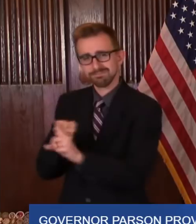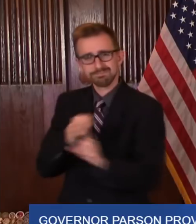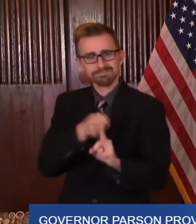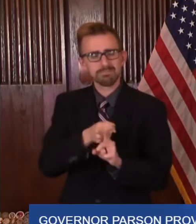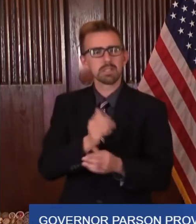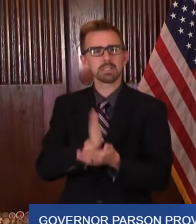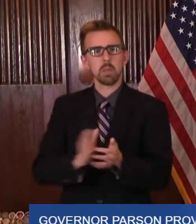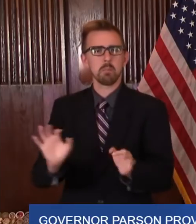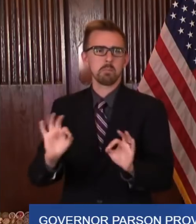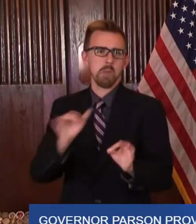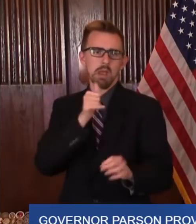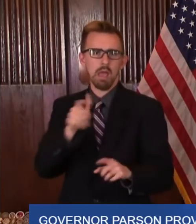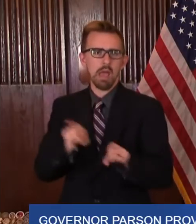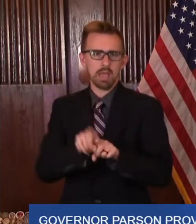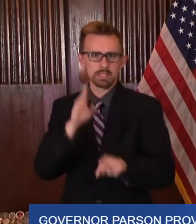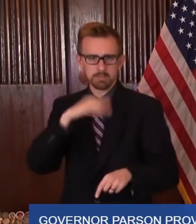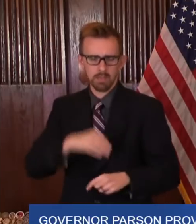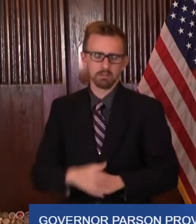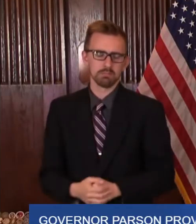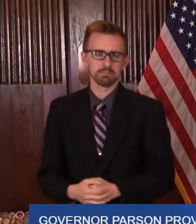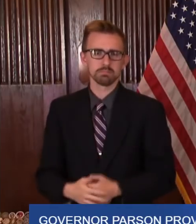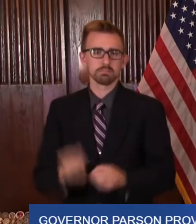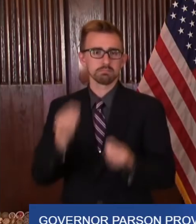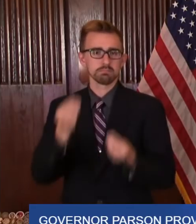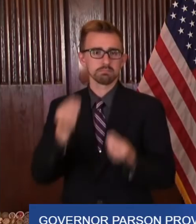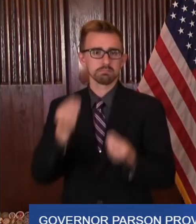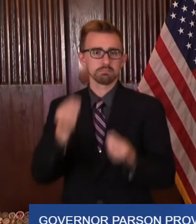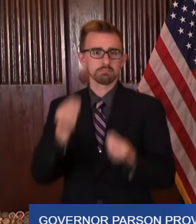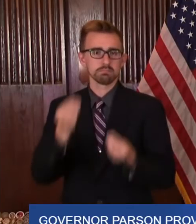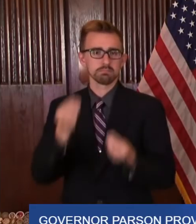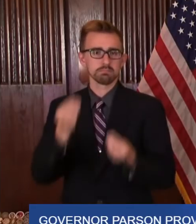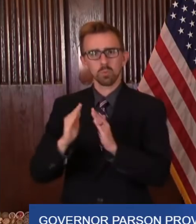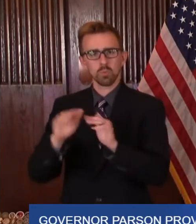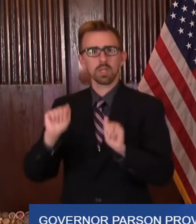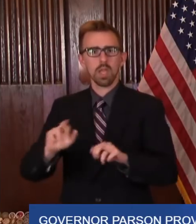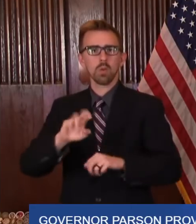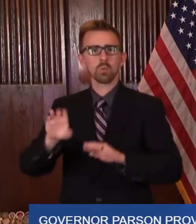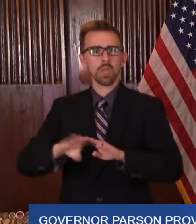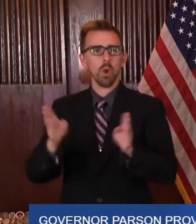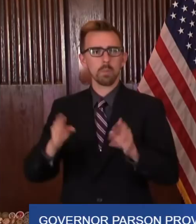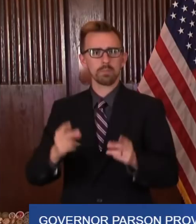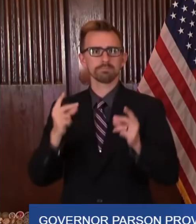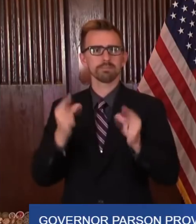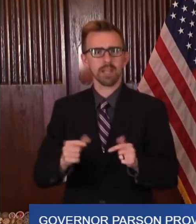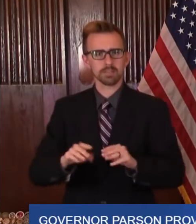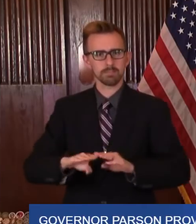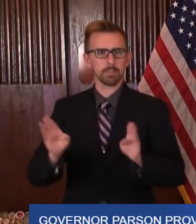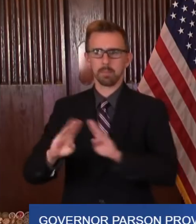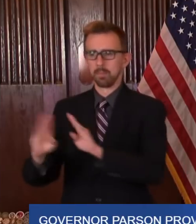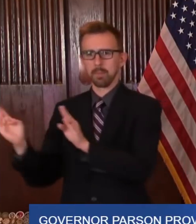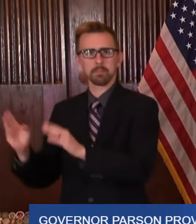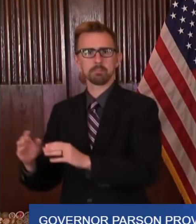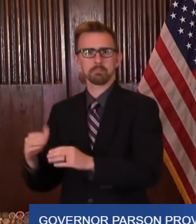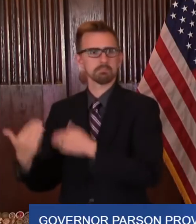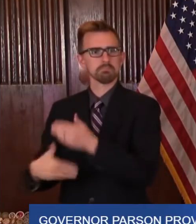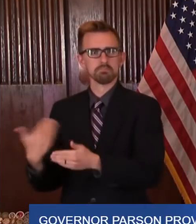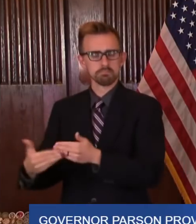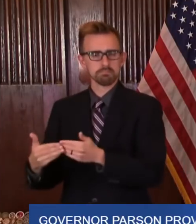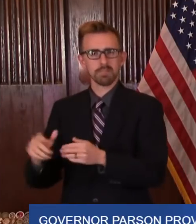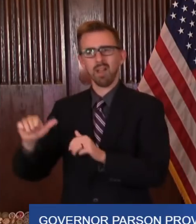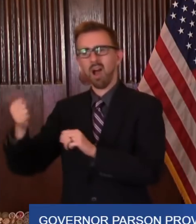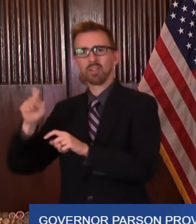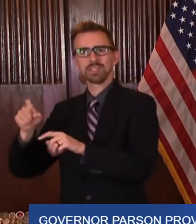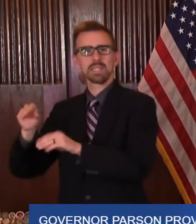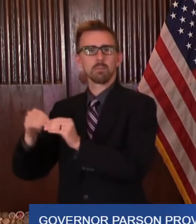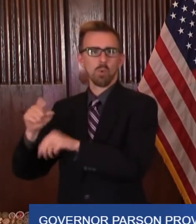others. That said, some communities will be able to reopen at a faster rate than others.